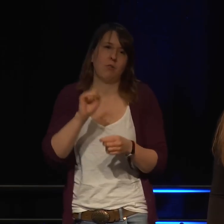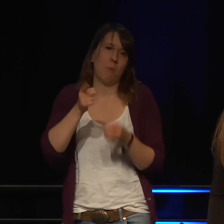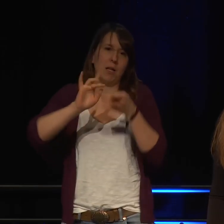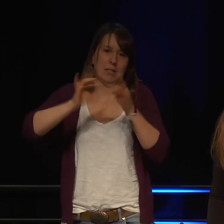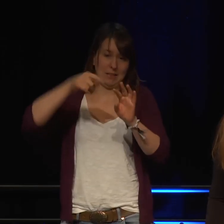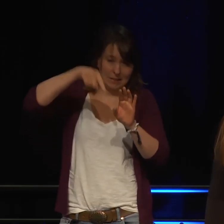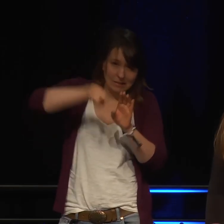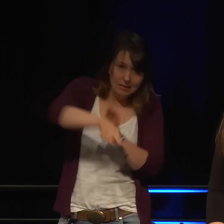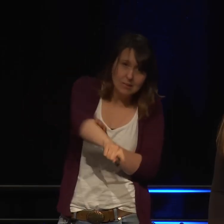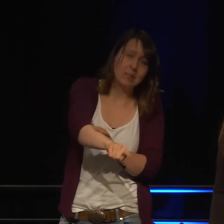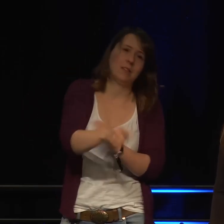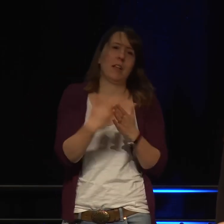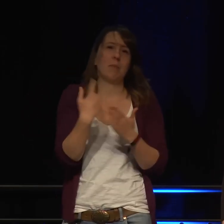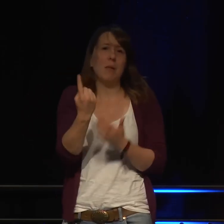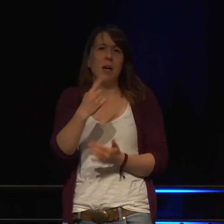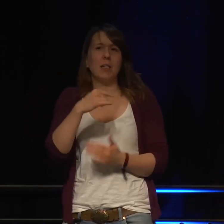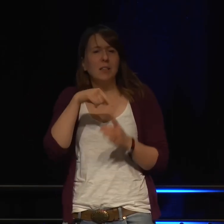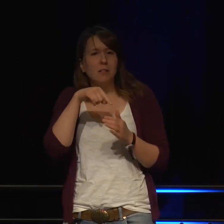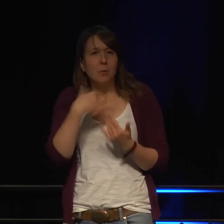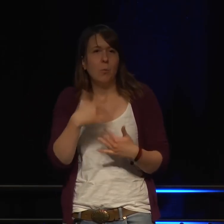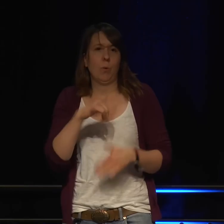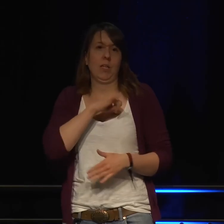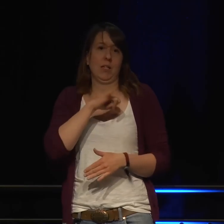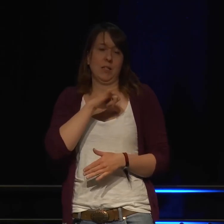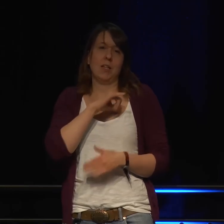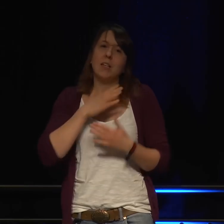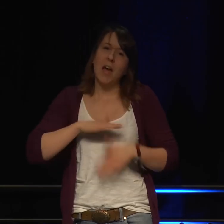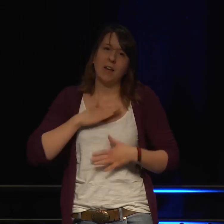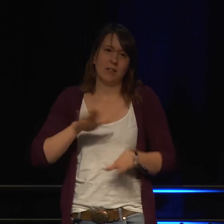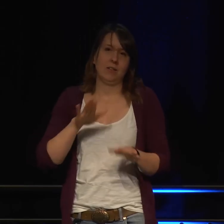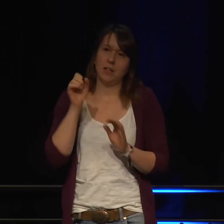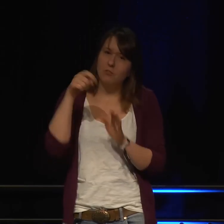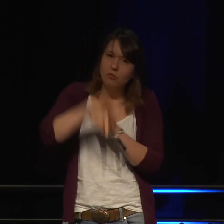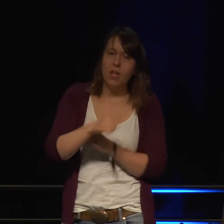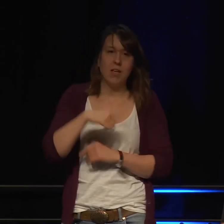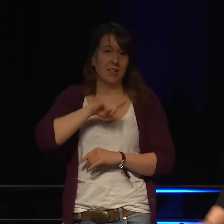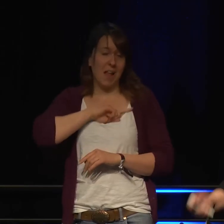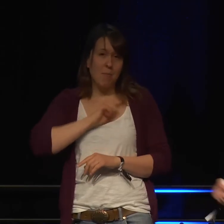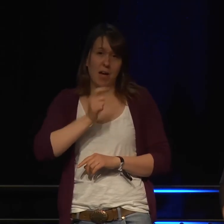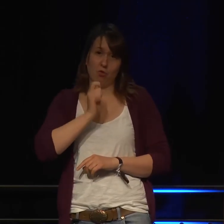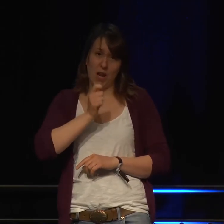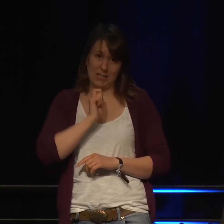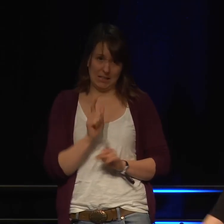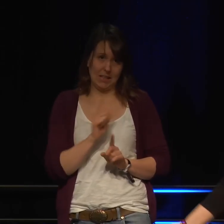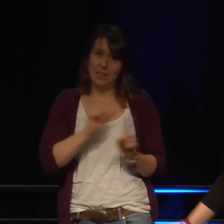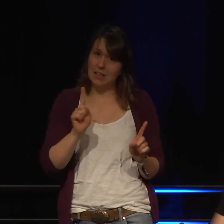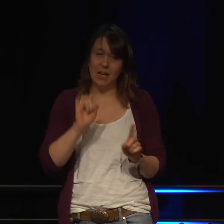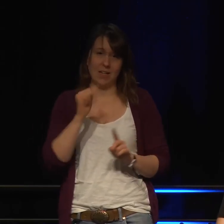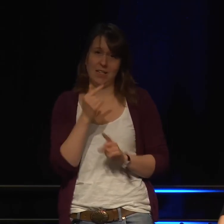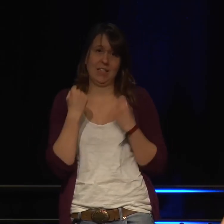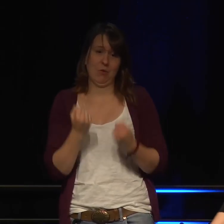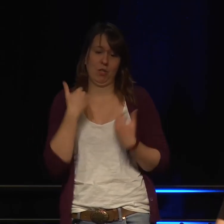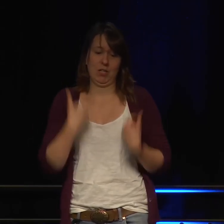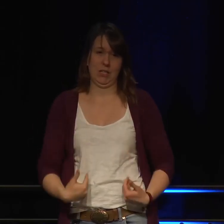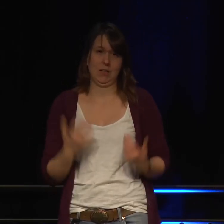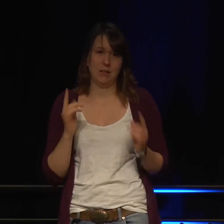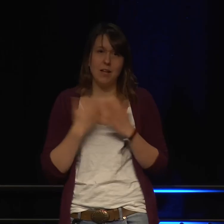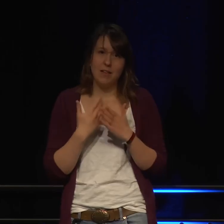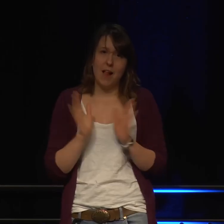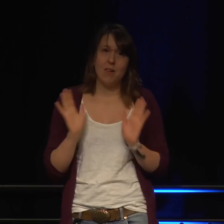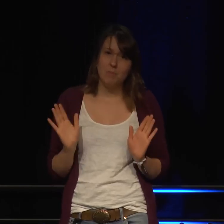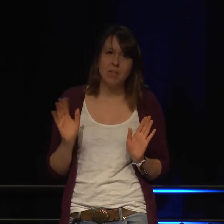really interested deeply into it. I'm a journalist and not an IT security person. So, please don't expect